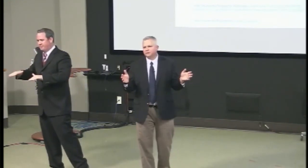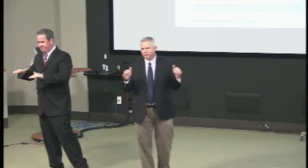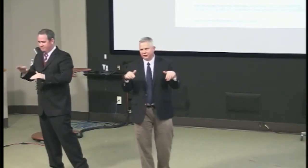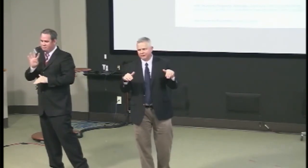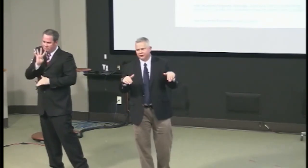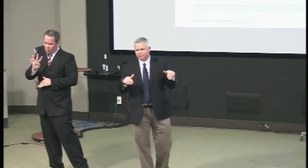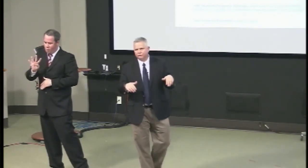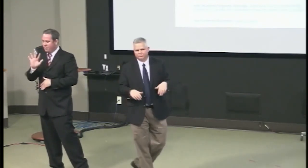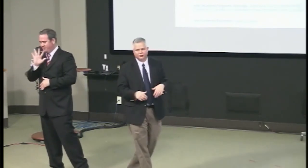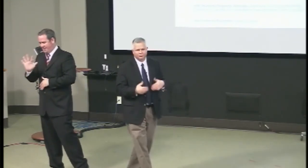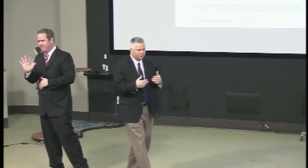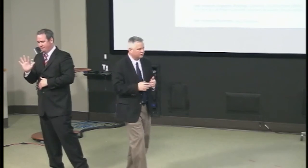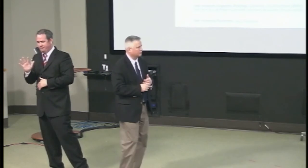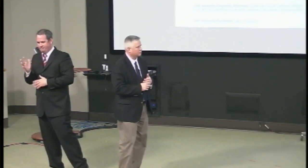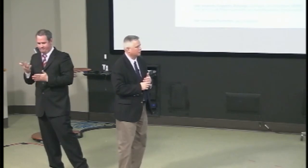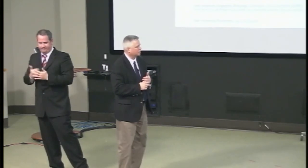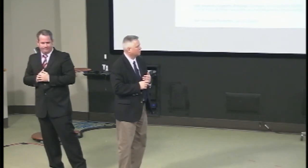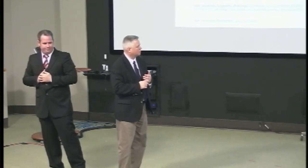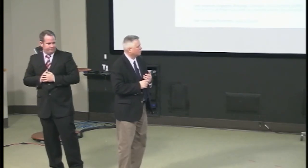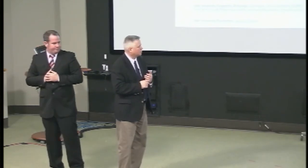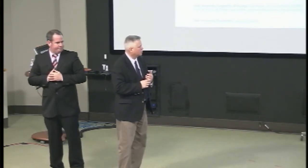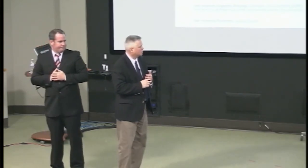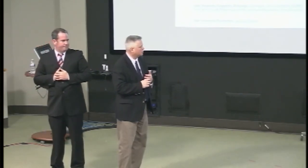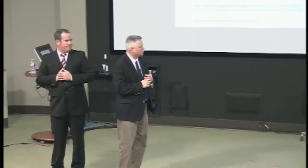We have a lot of expertise in this room, so we should.